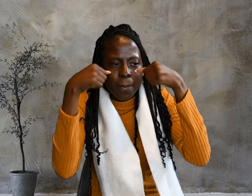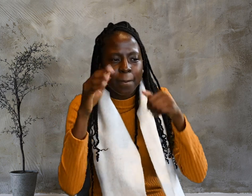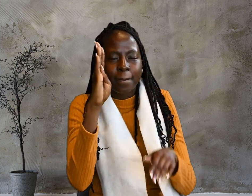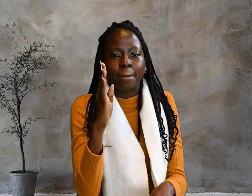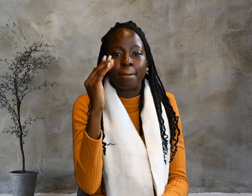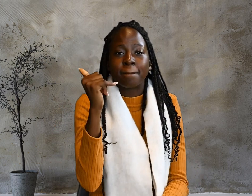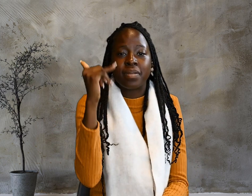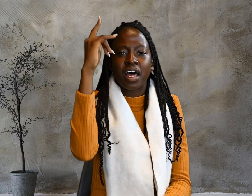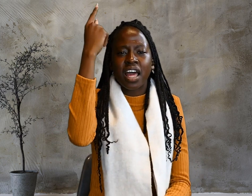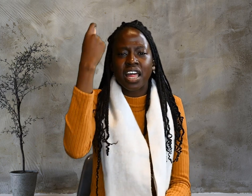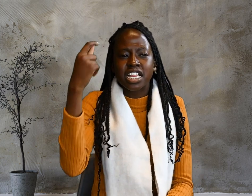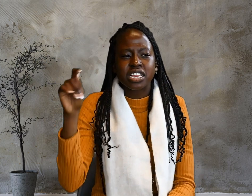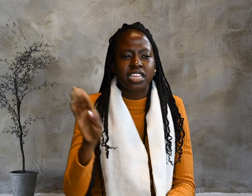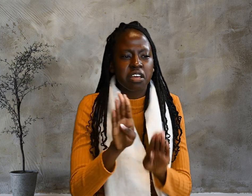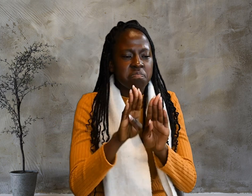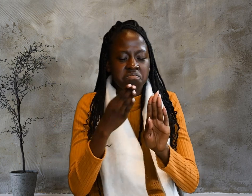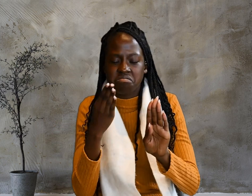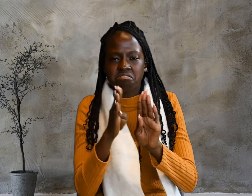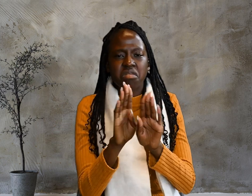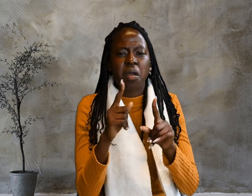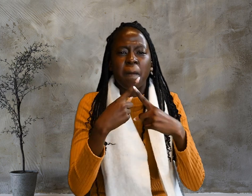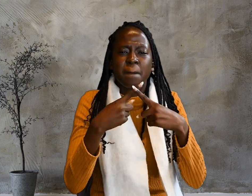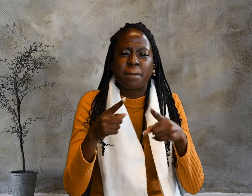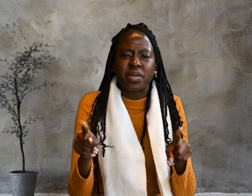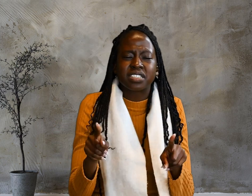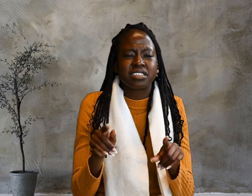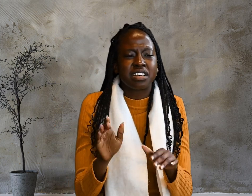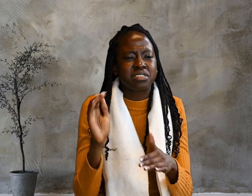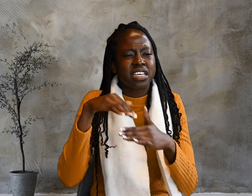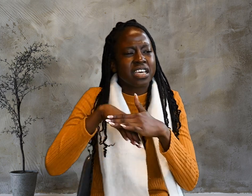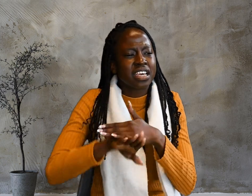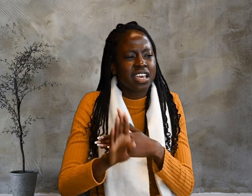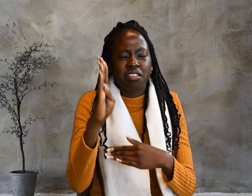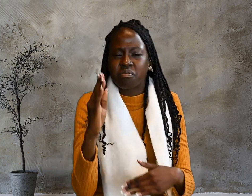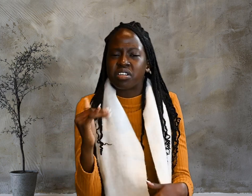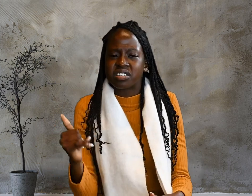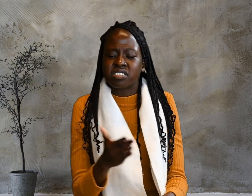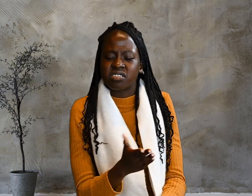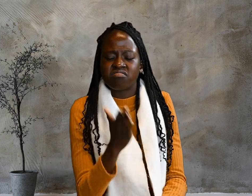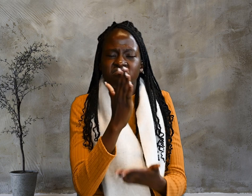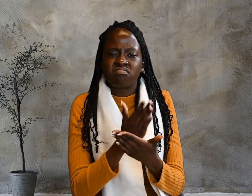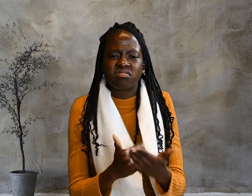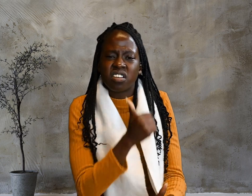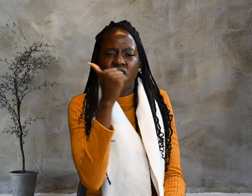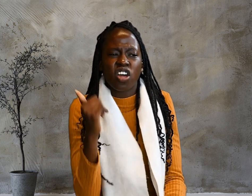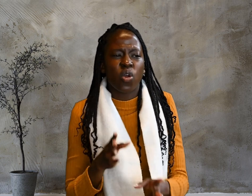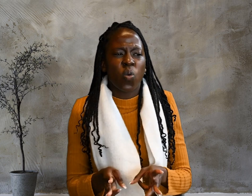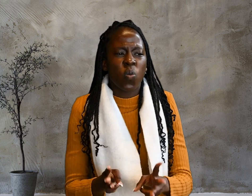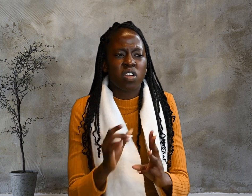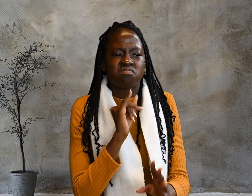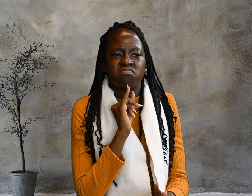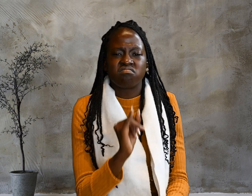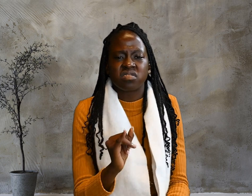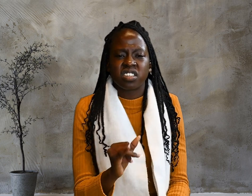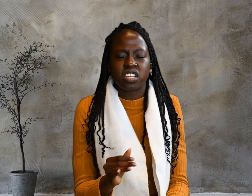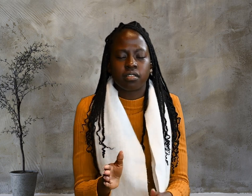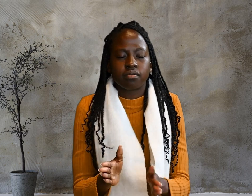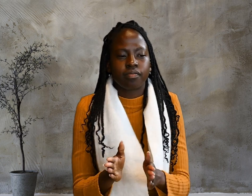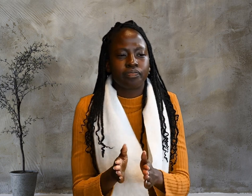the gate, but climbs in by some other way, is a thief and a robber. The one